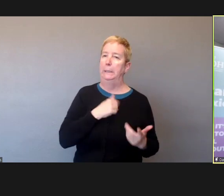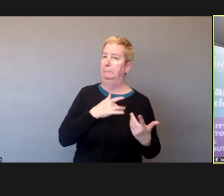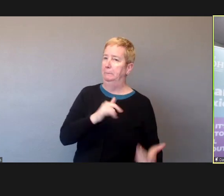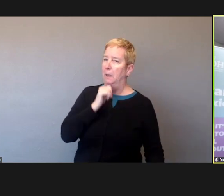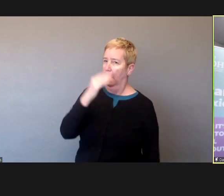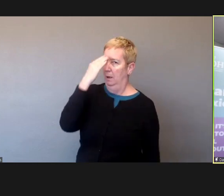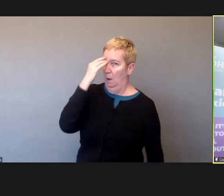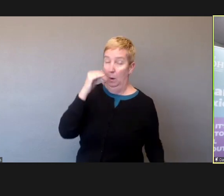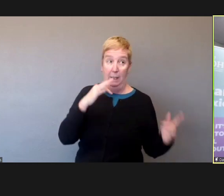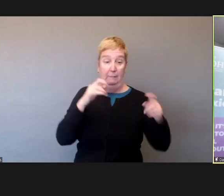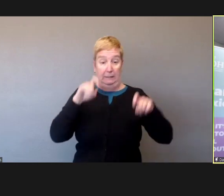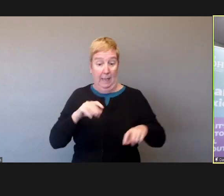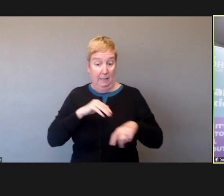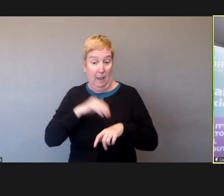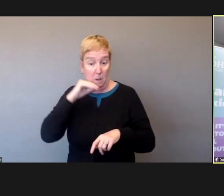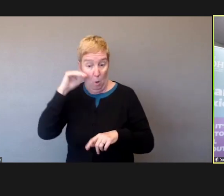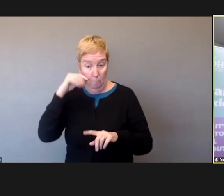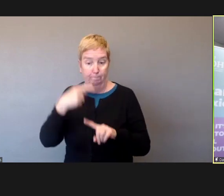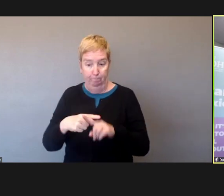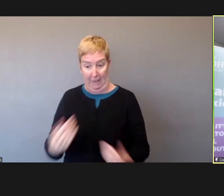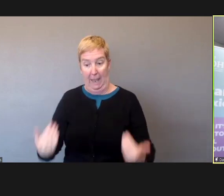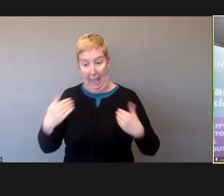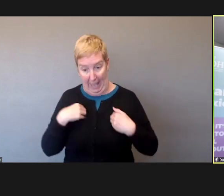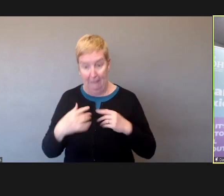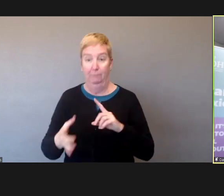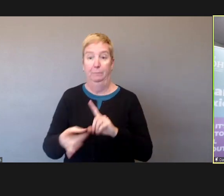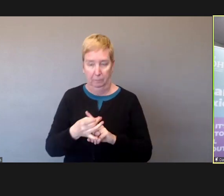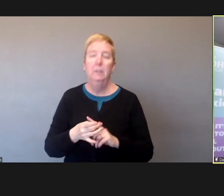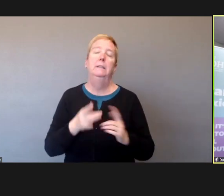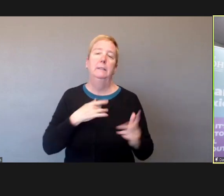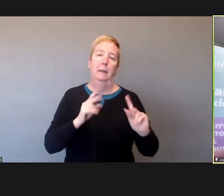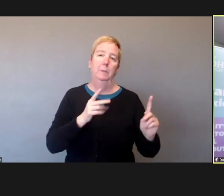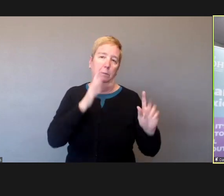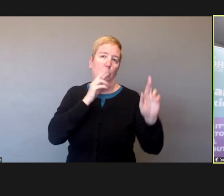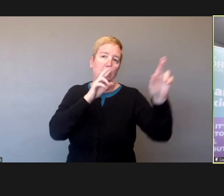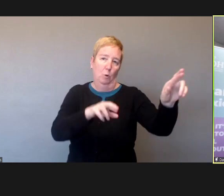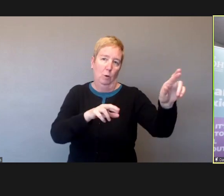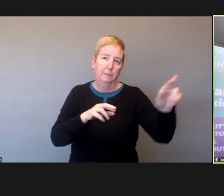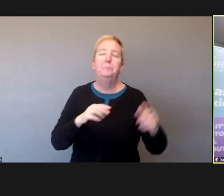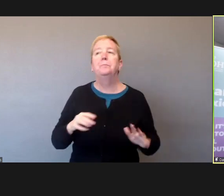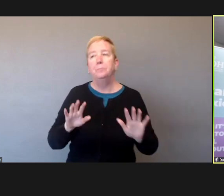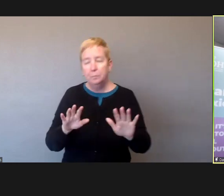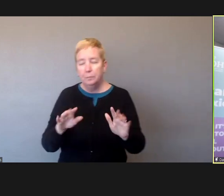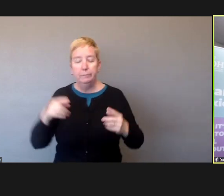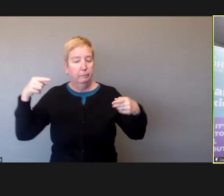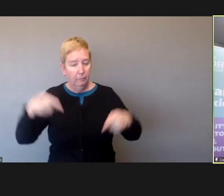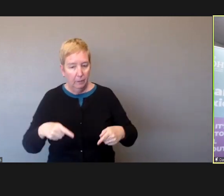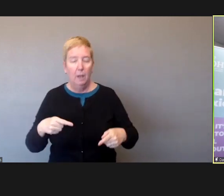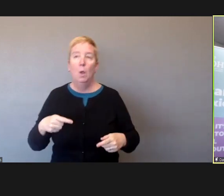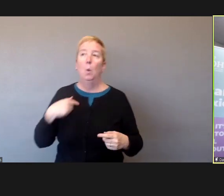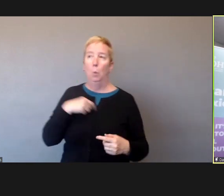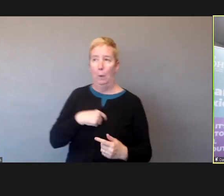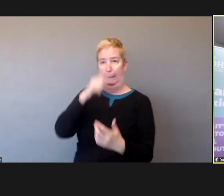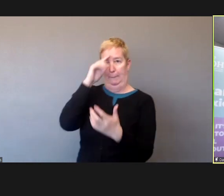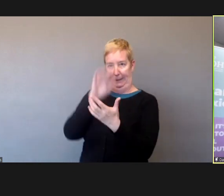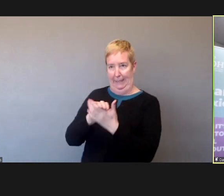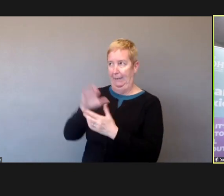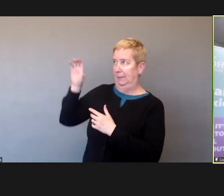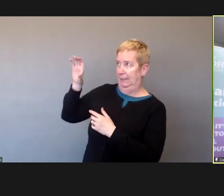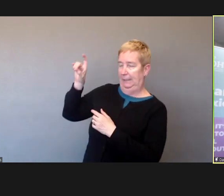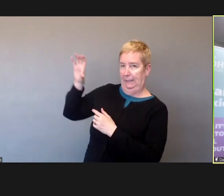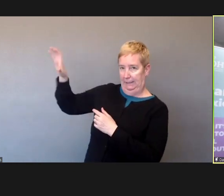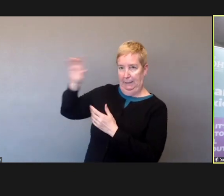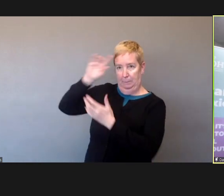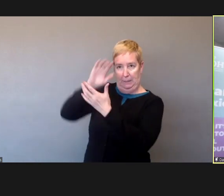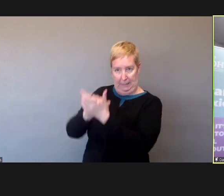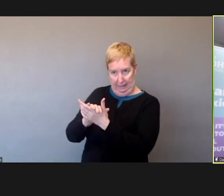watch cases and report them. But we really believe, and the CDC, I think, is with us on this today, that